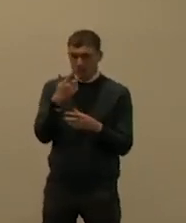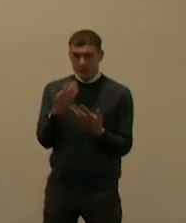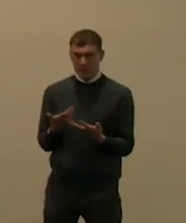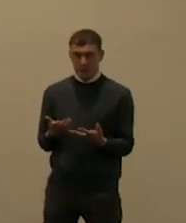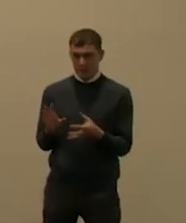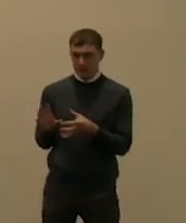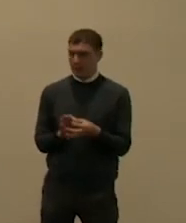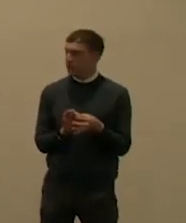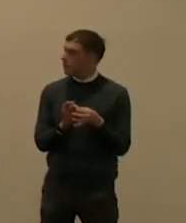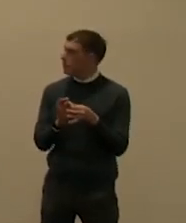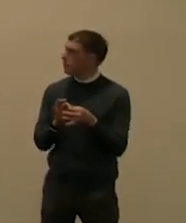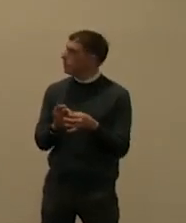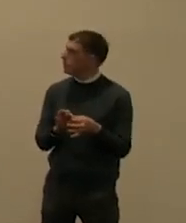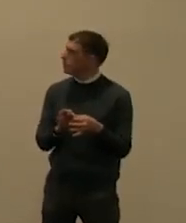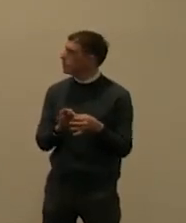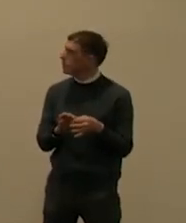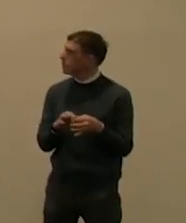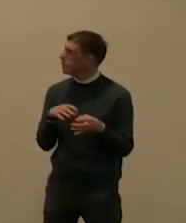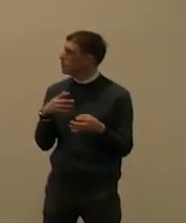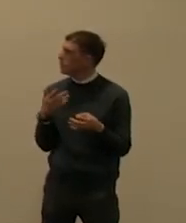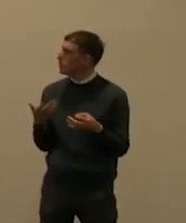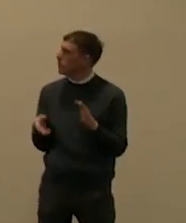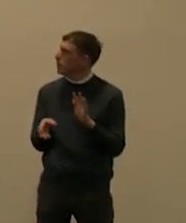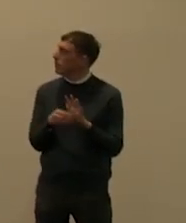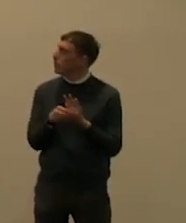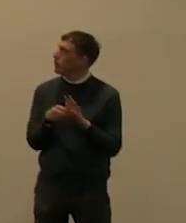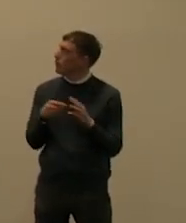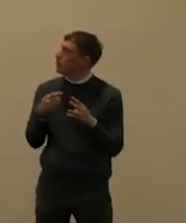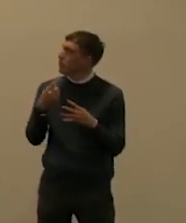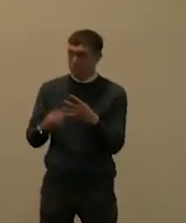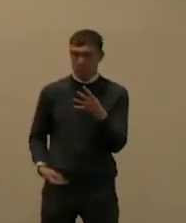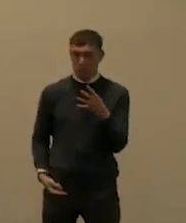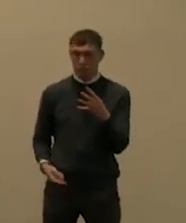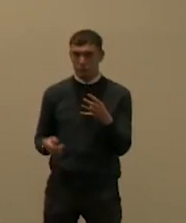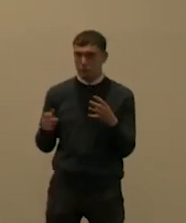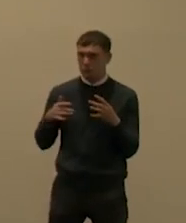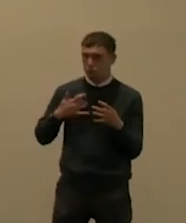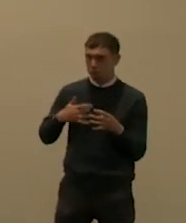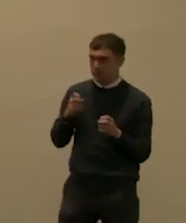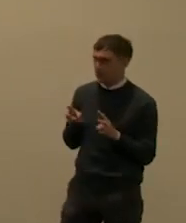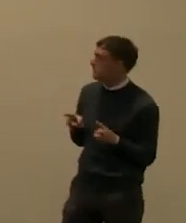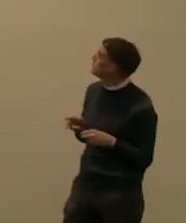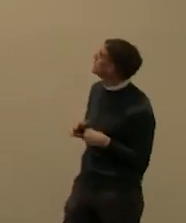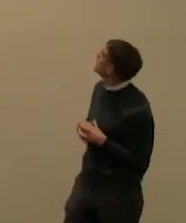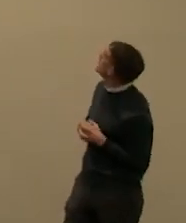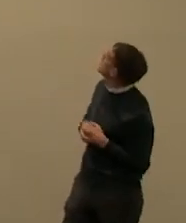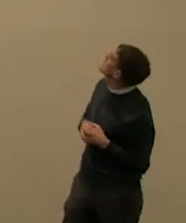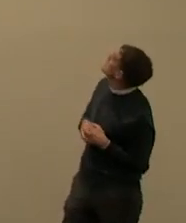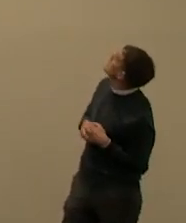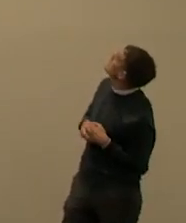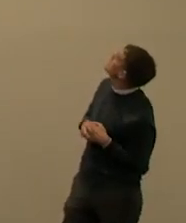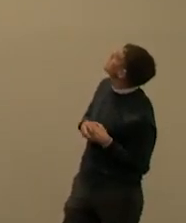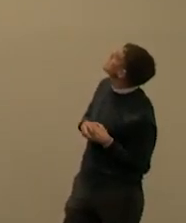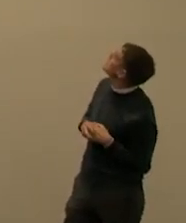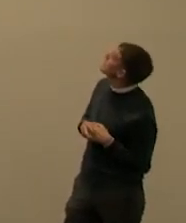connected, and you can see I have all IP addresses from my virtual WAN available. In this case, not